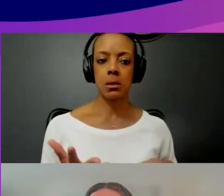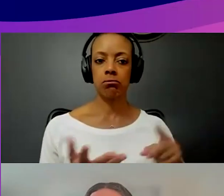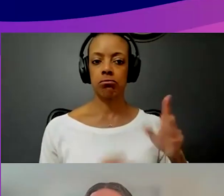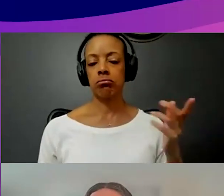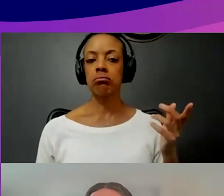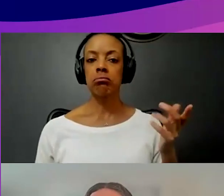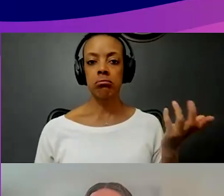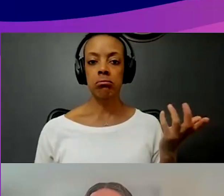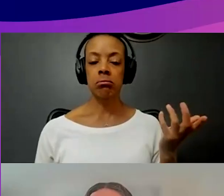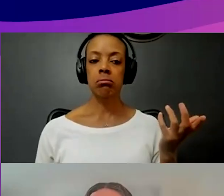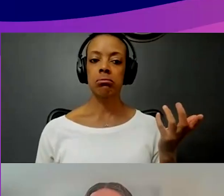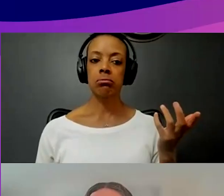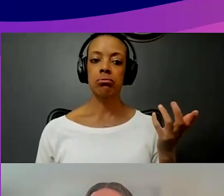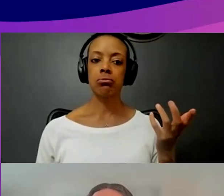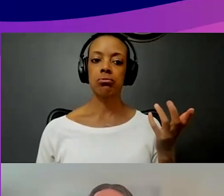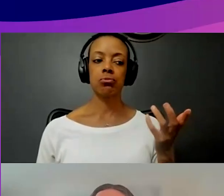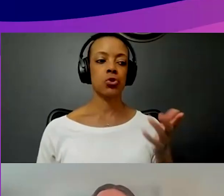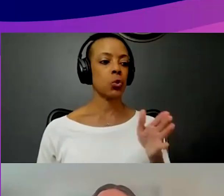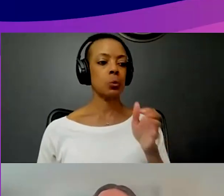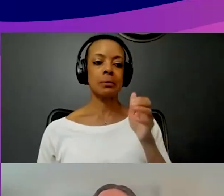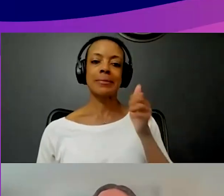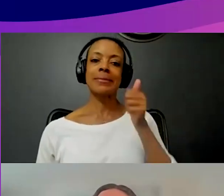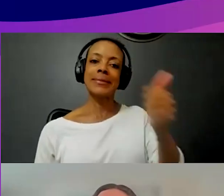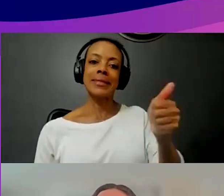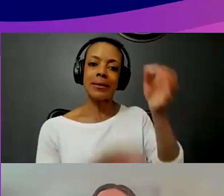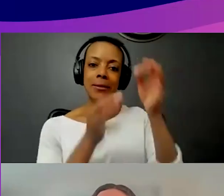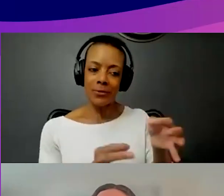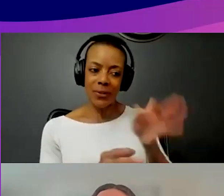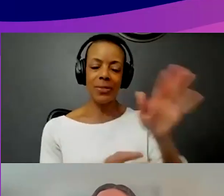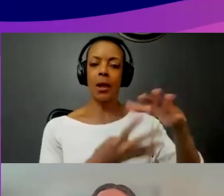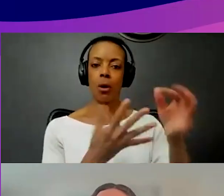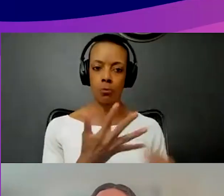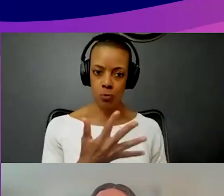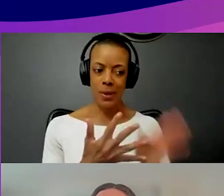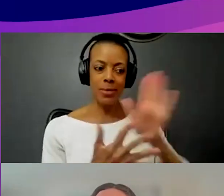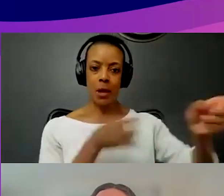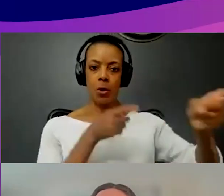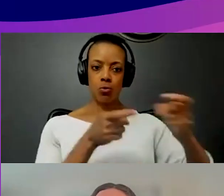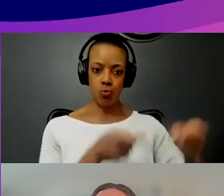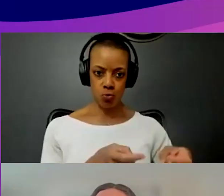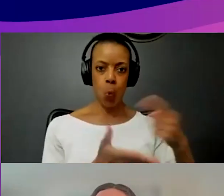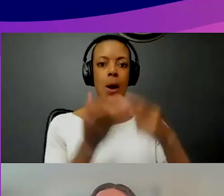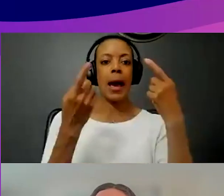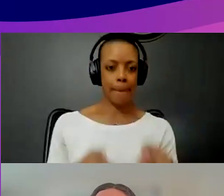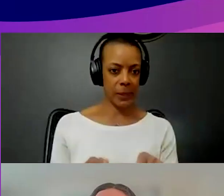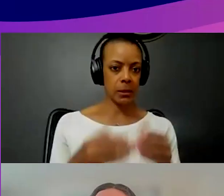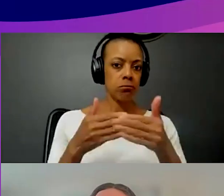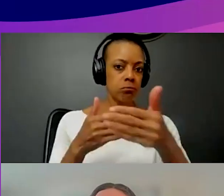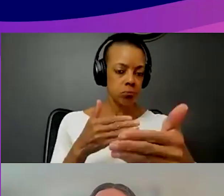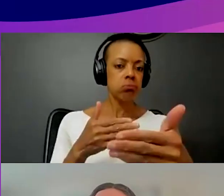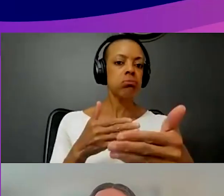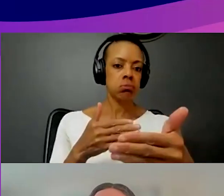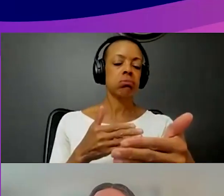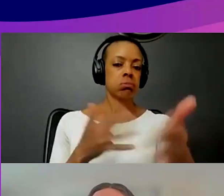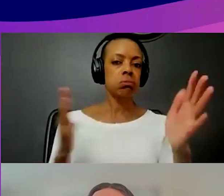like values of self-determination and their choice and their control over what happens in the process, as opposed to,